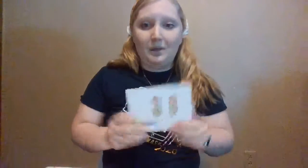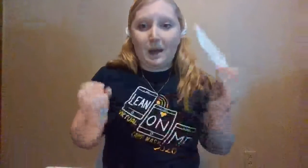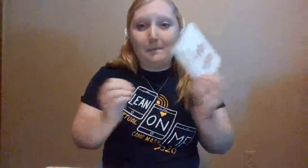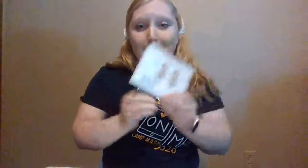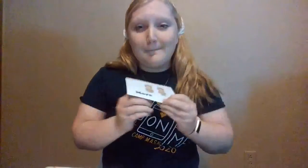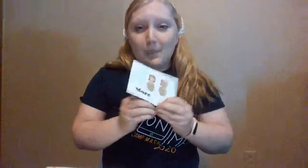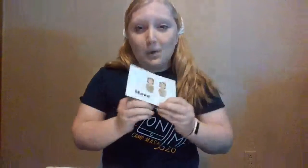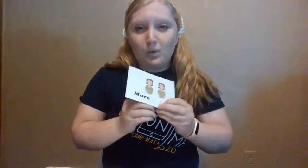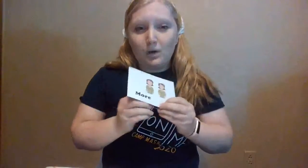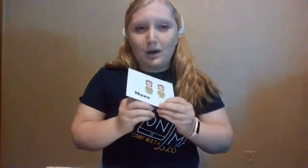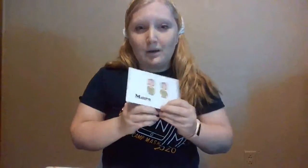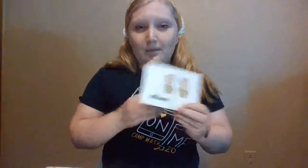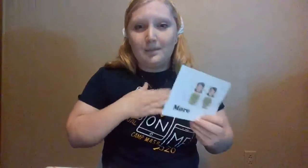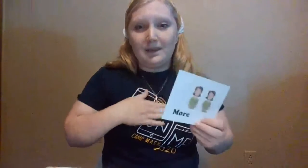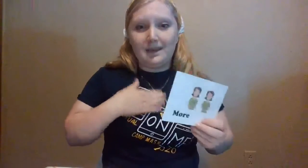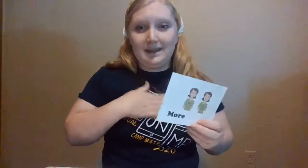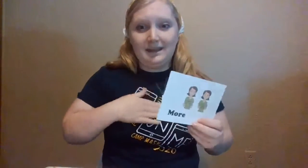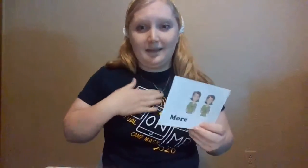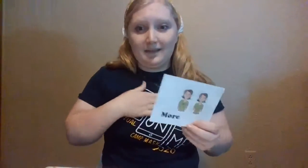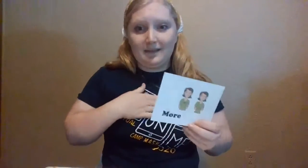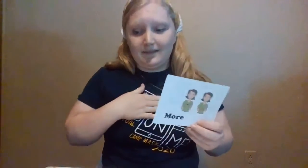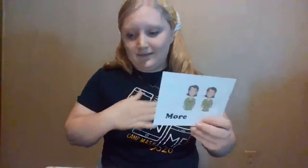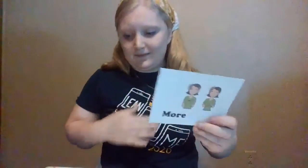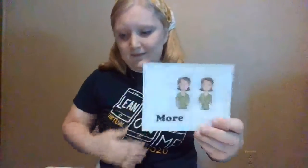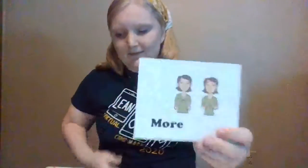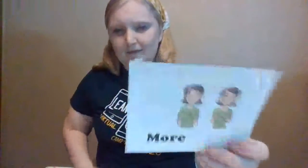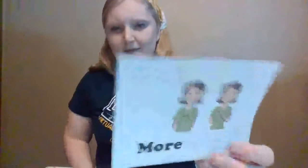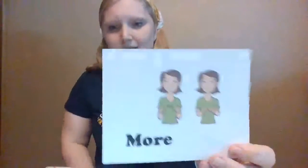want more, please.